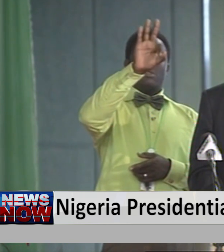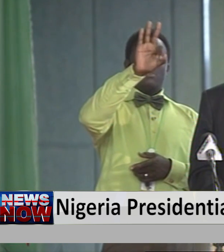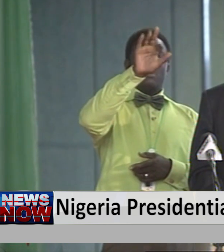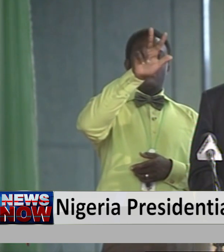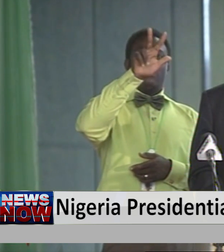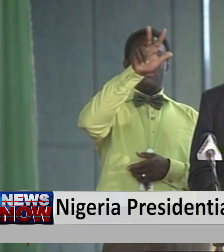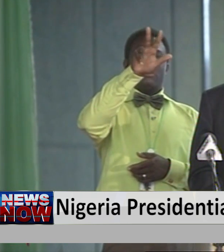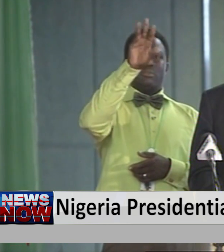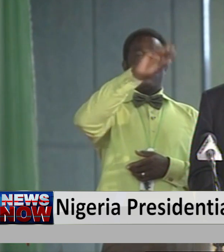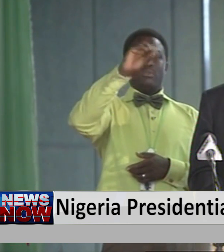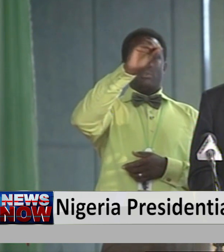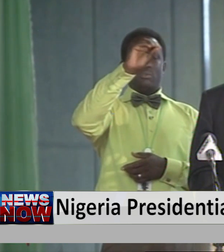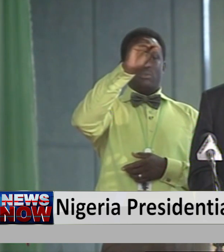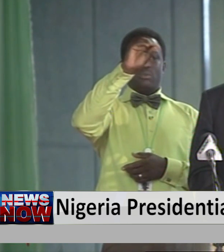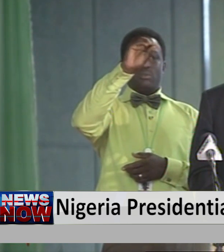1930.